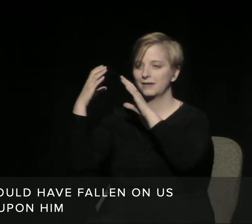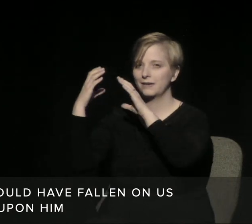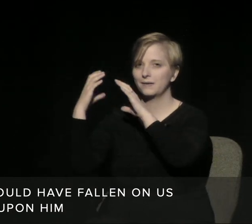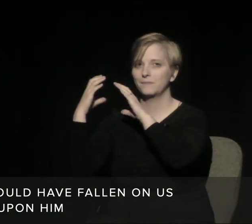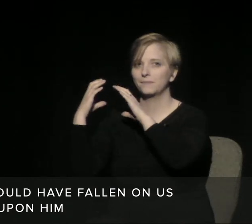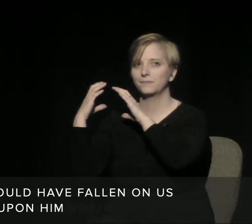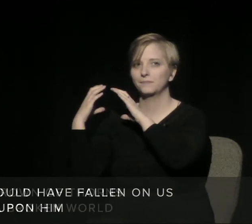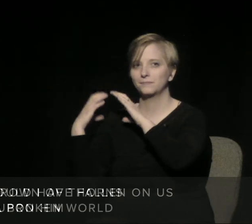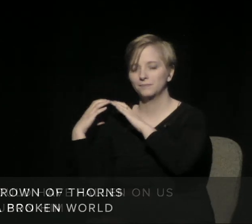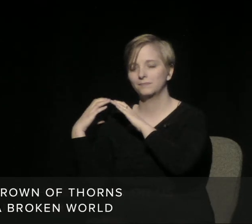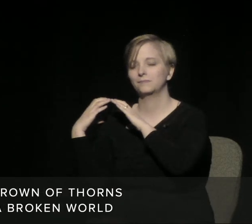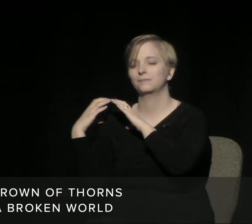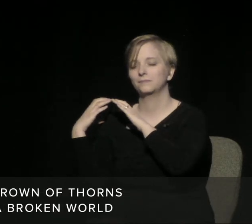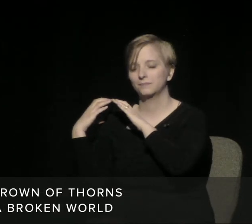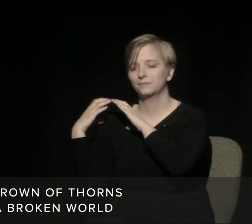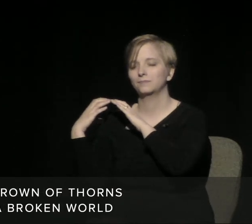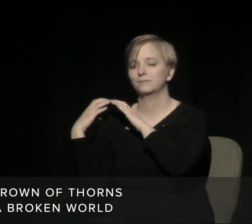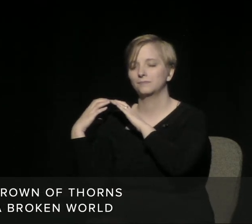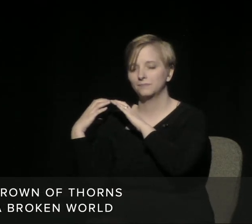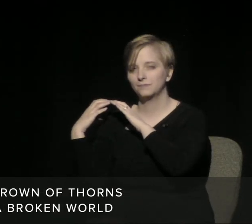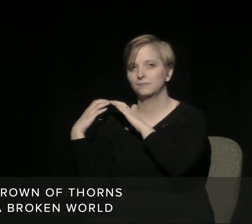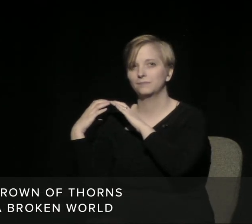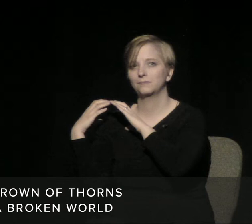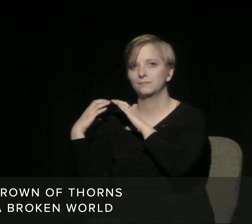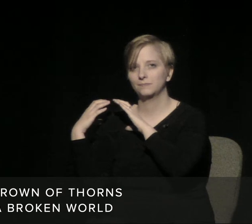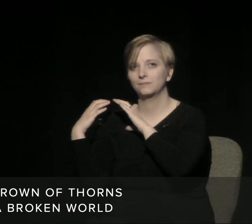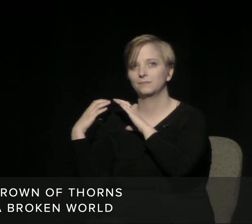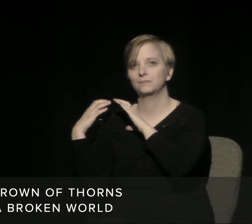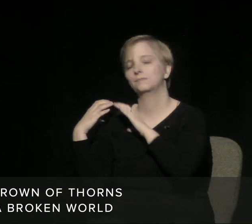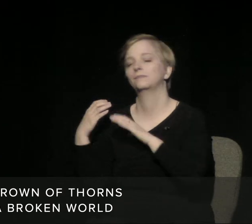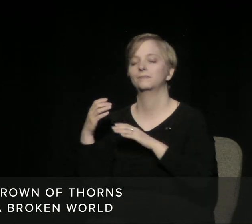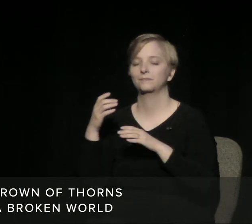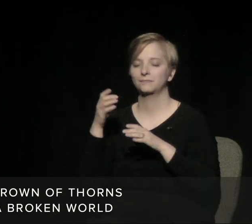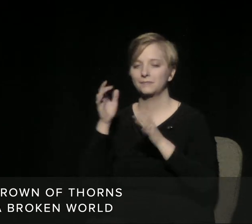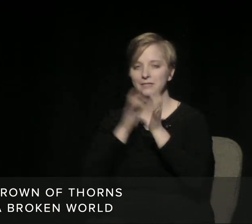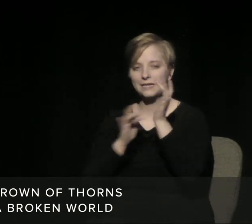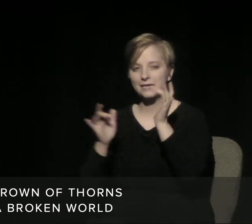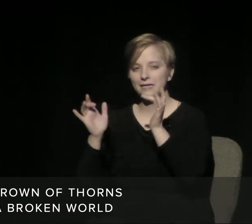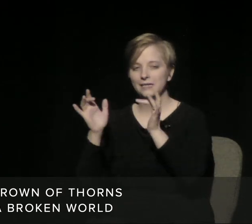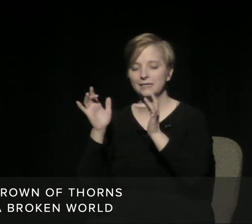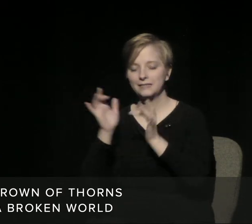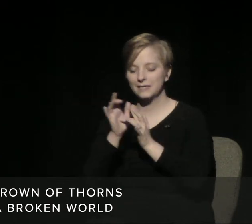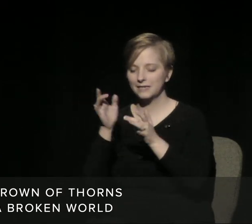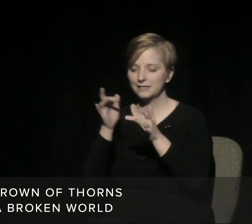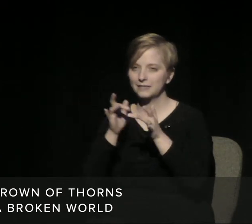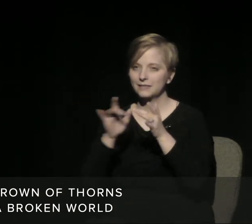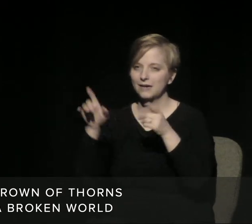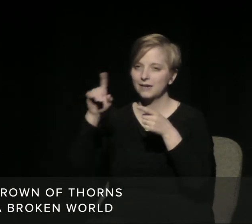upon Him, upon His head.